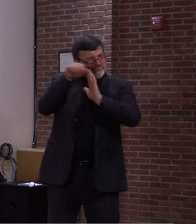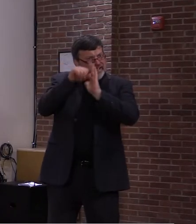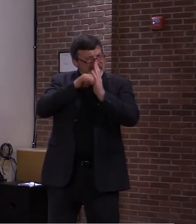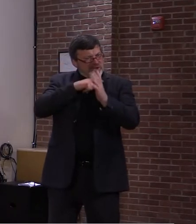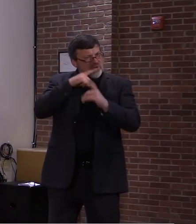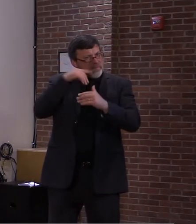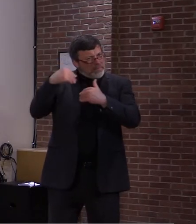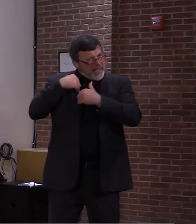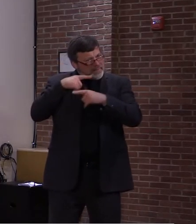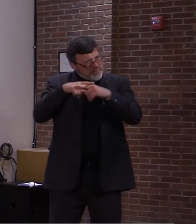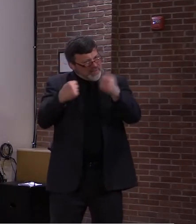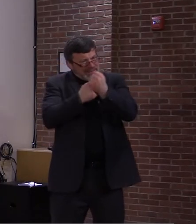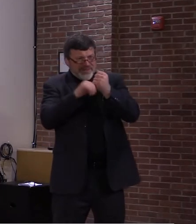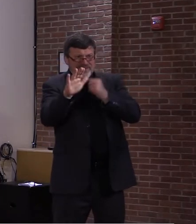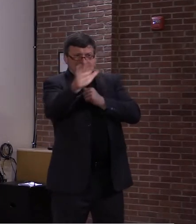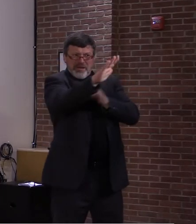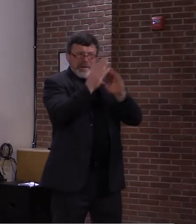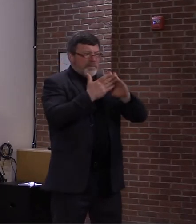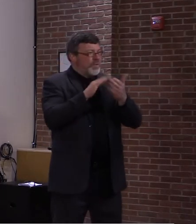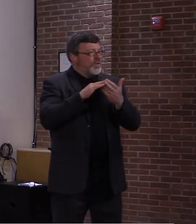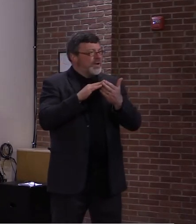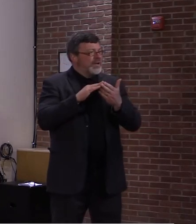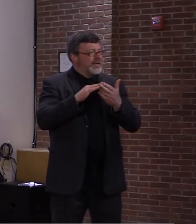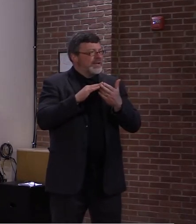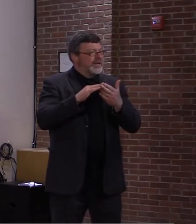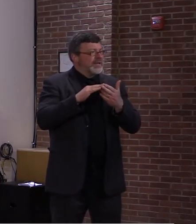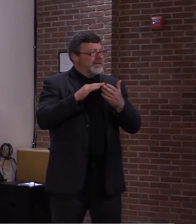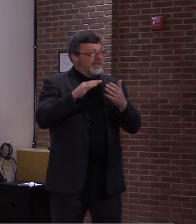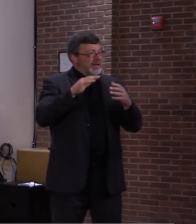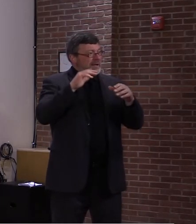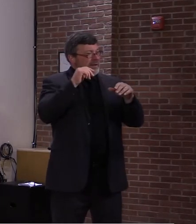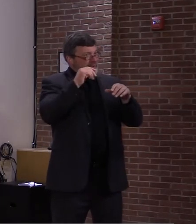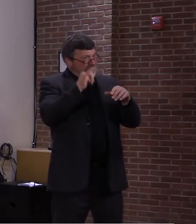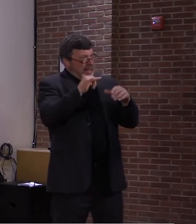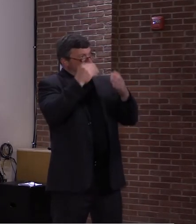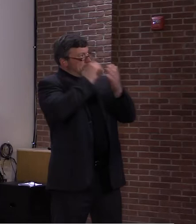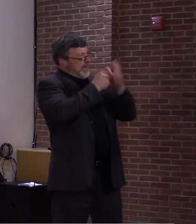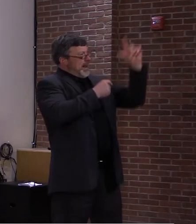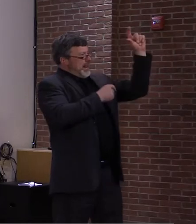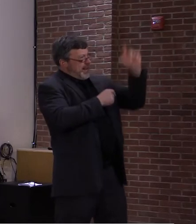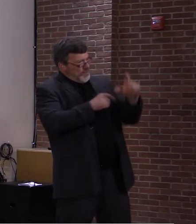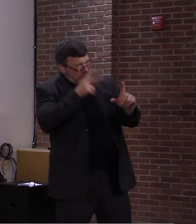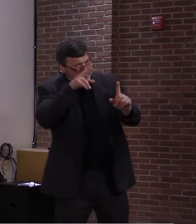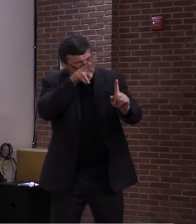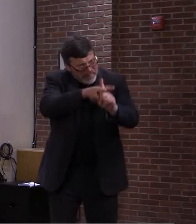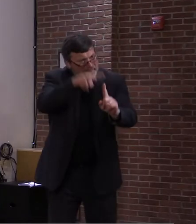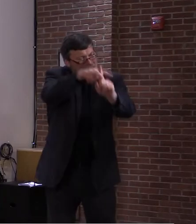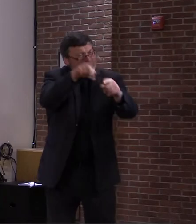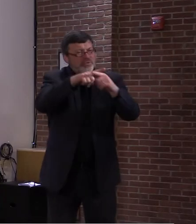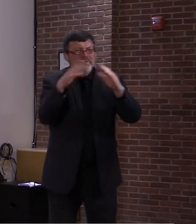and are able to pay for them as well and protect all 14 counties of the state.